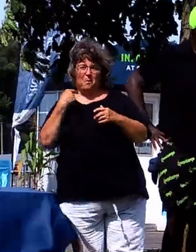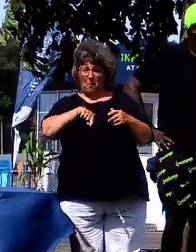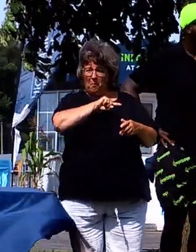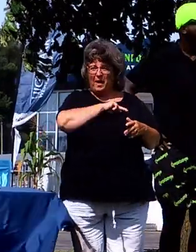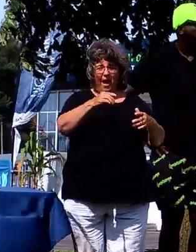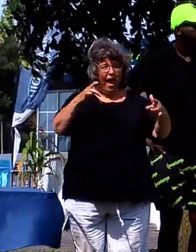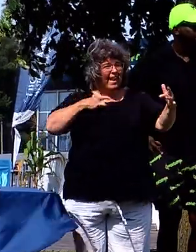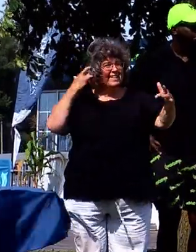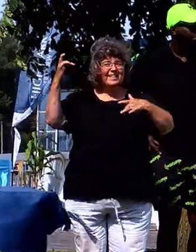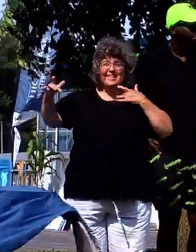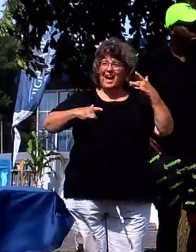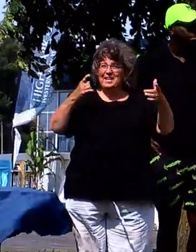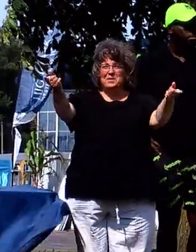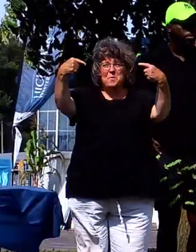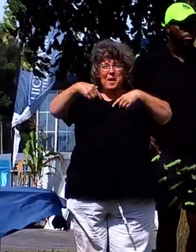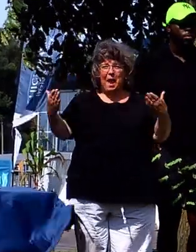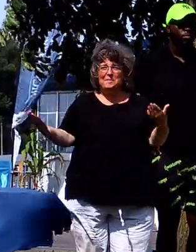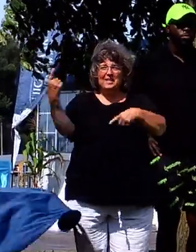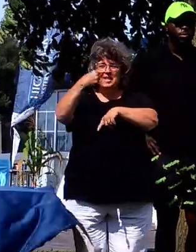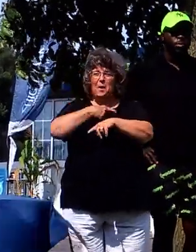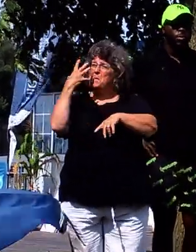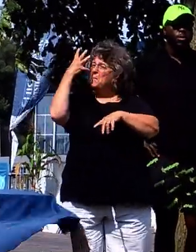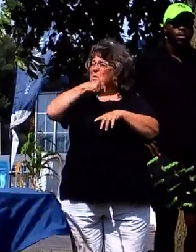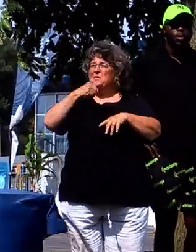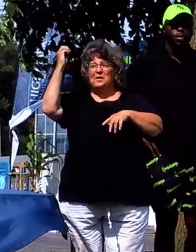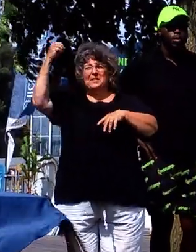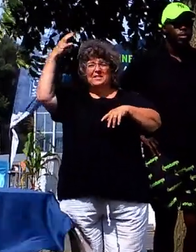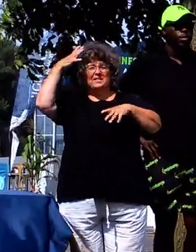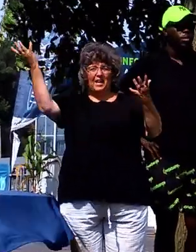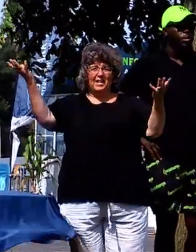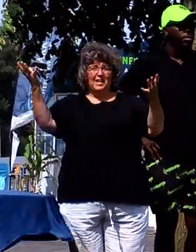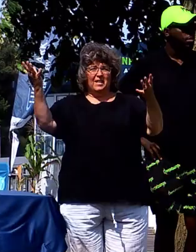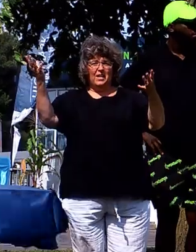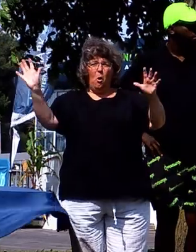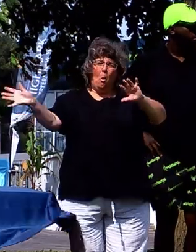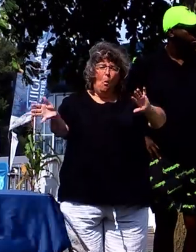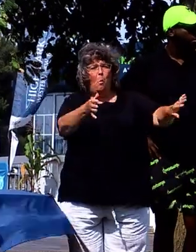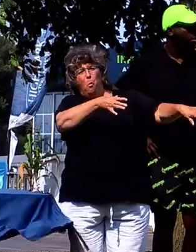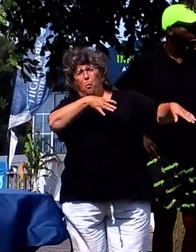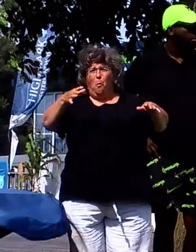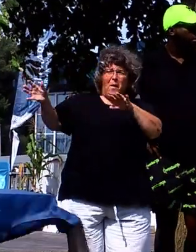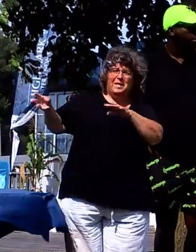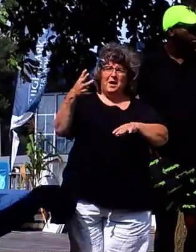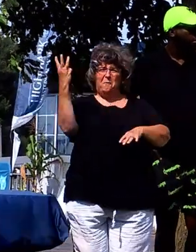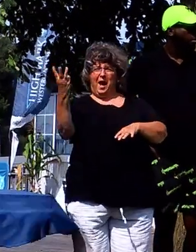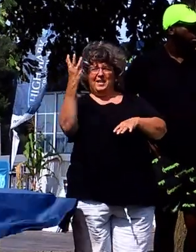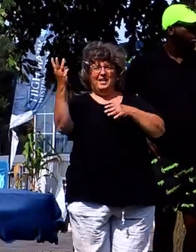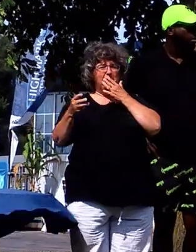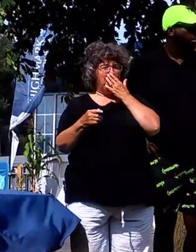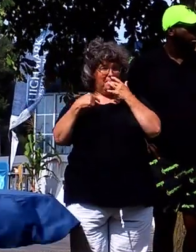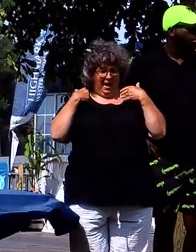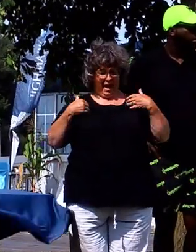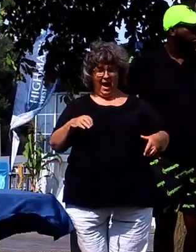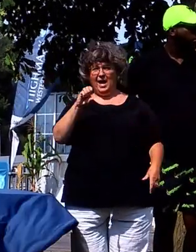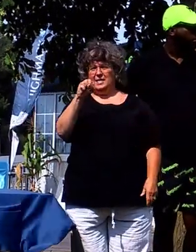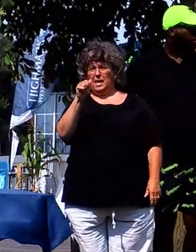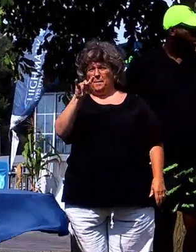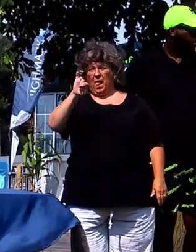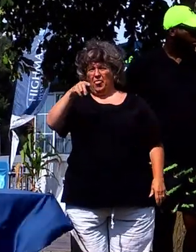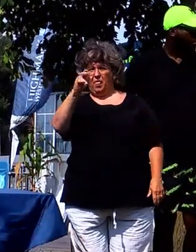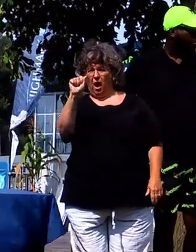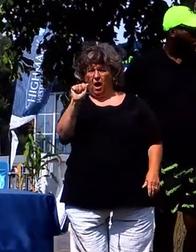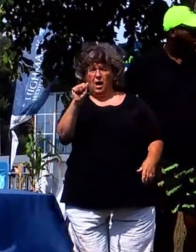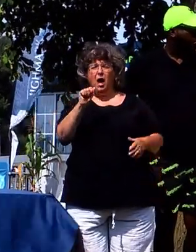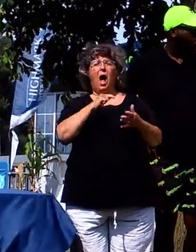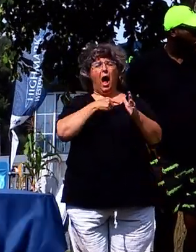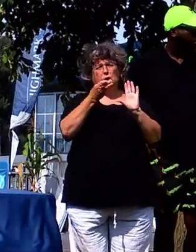We are so excited to have you here on this beautiful, sunny, and windy Wednesday. I am Samantha, and I am a